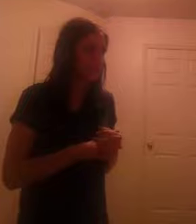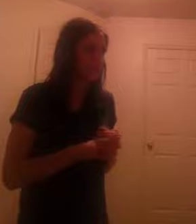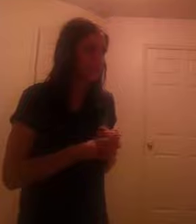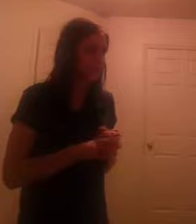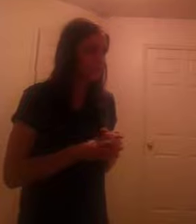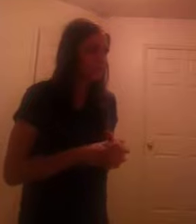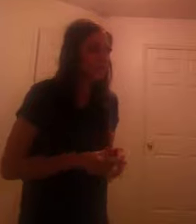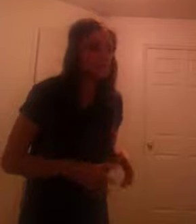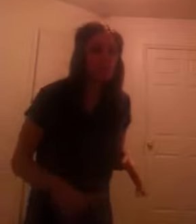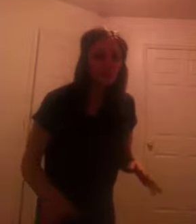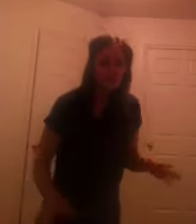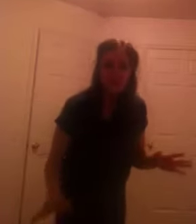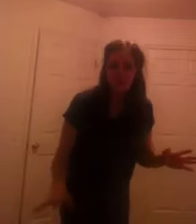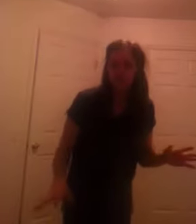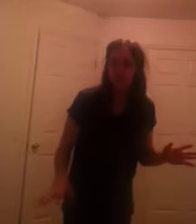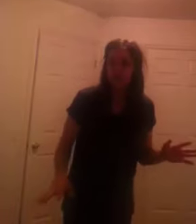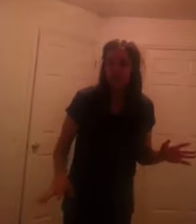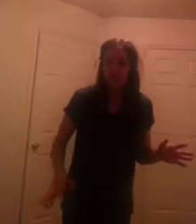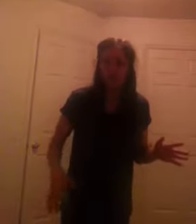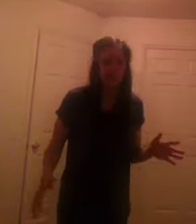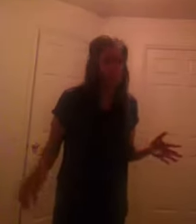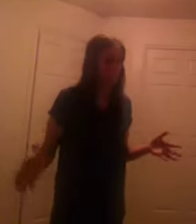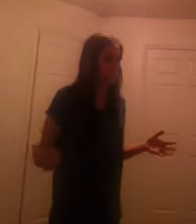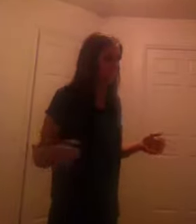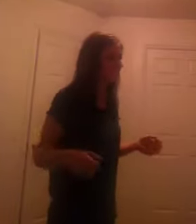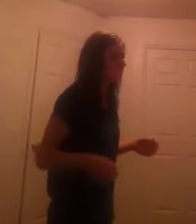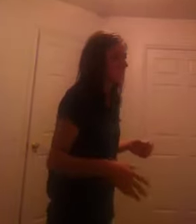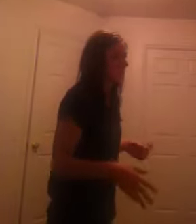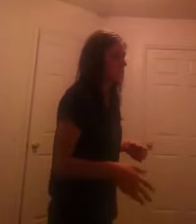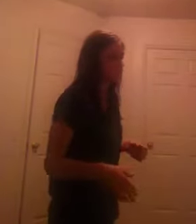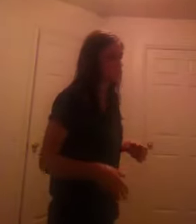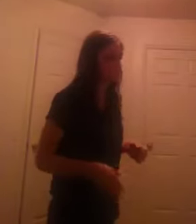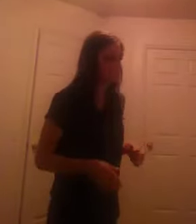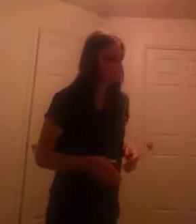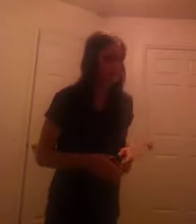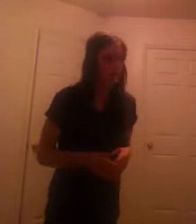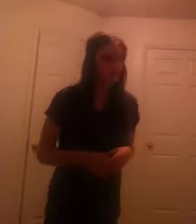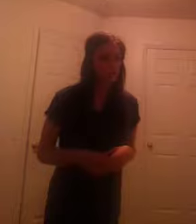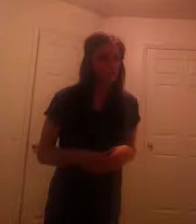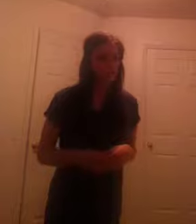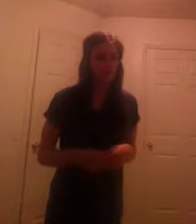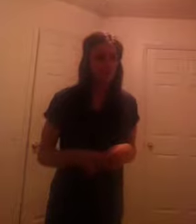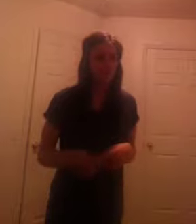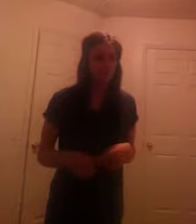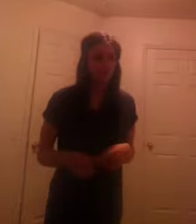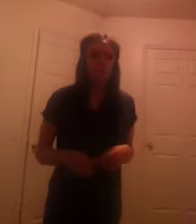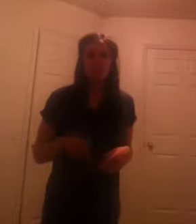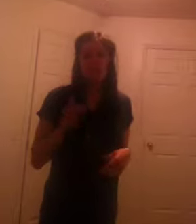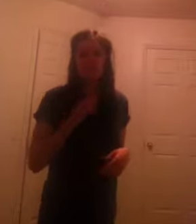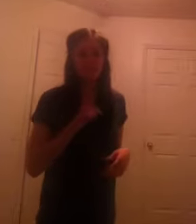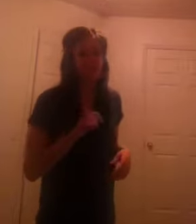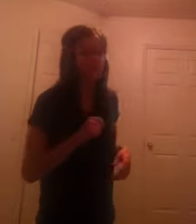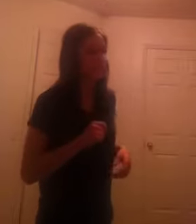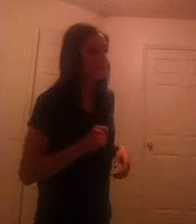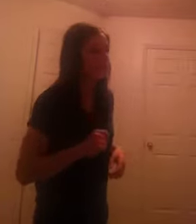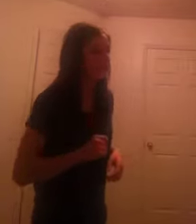below. He made sure to clear a way so that there was room for someone else to jump in his soft sand spot. Steve volunteered next. He